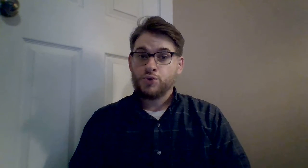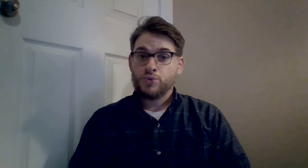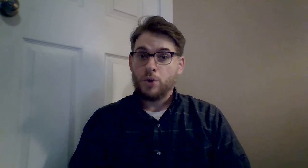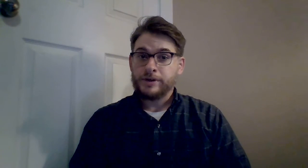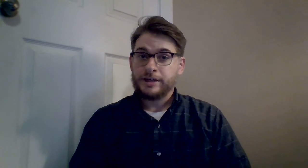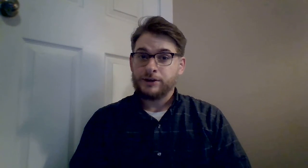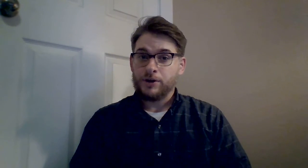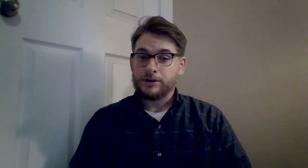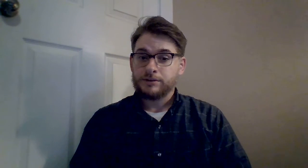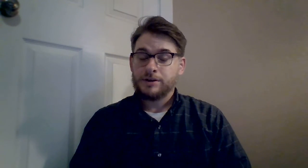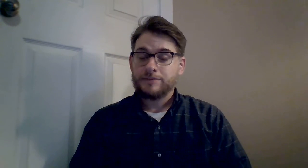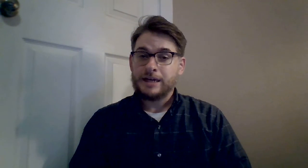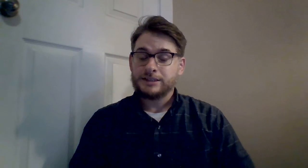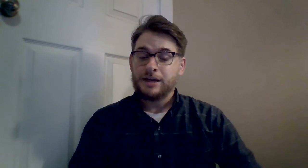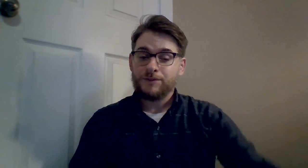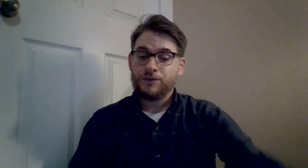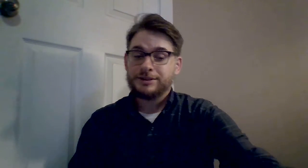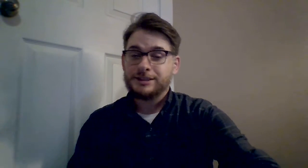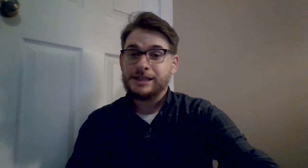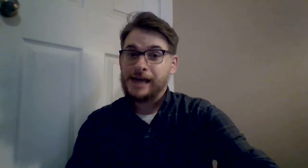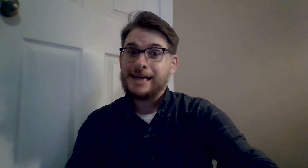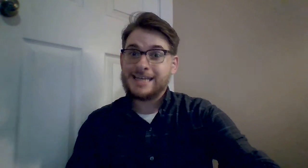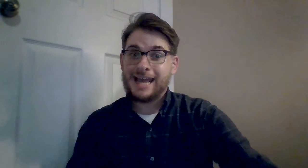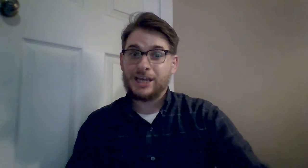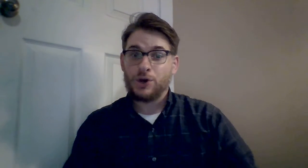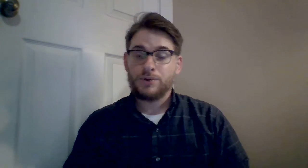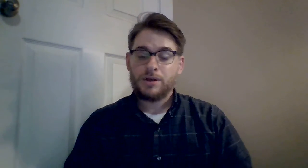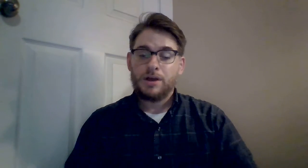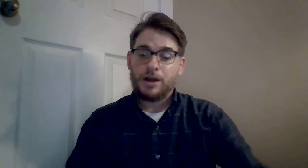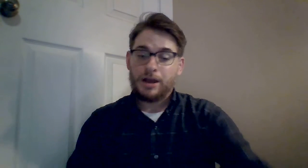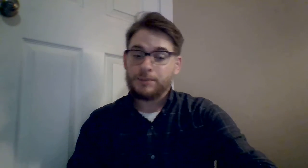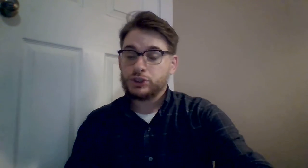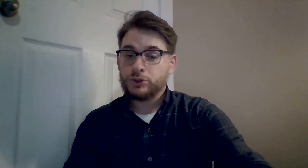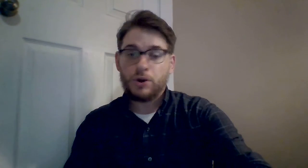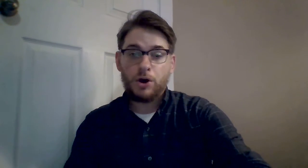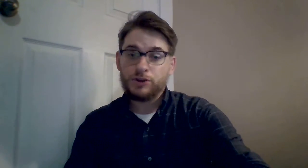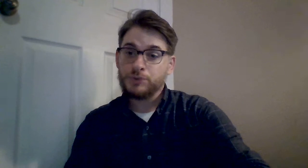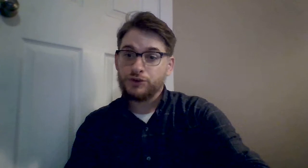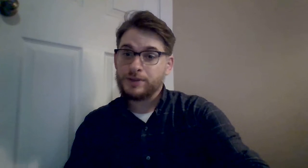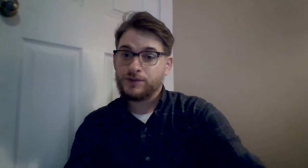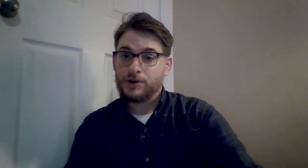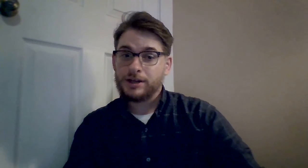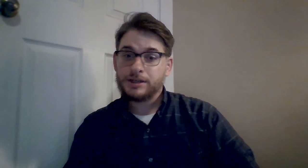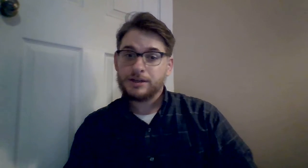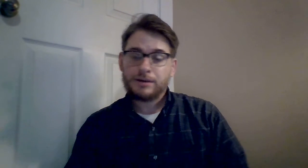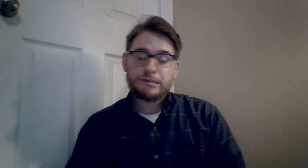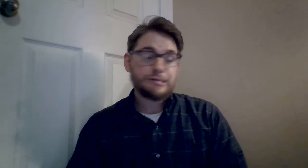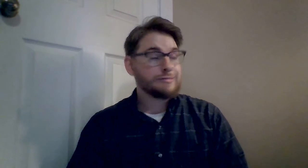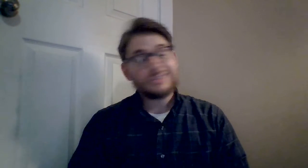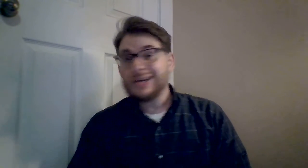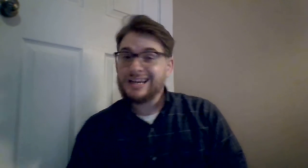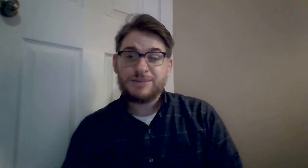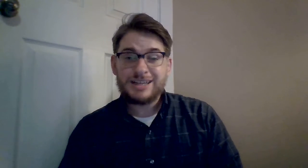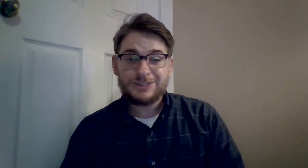Okay, kindergarten, it's time for us to sing Day-O. I'm going to show you all the movements for it, so try your best to